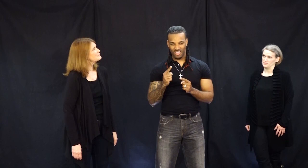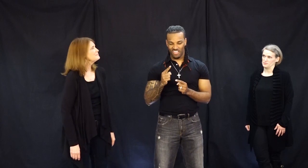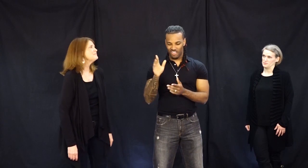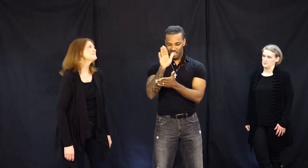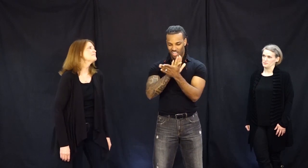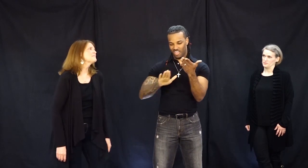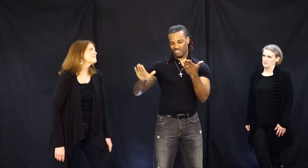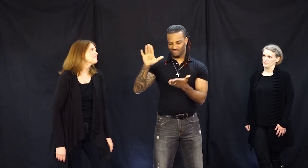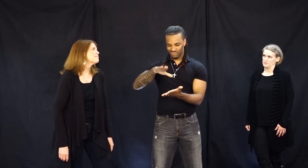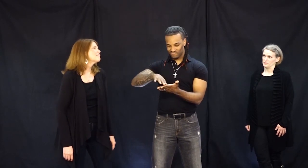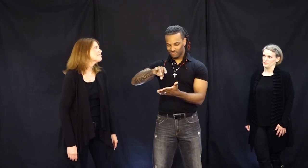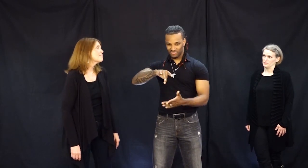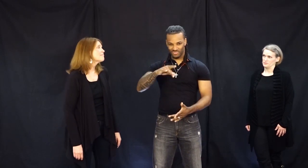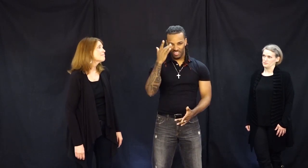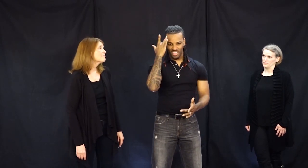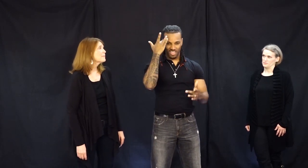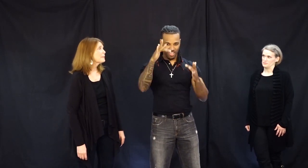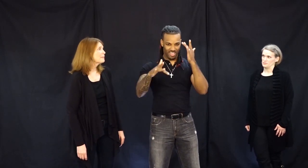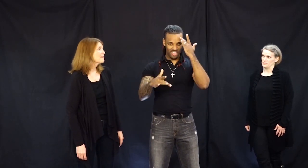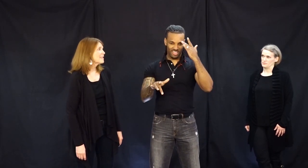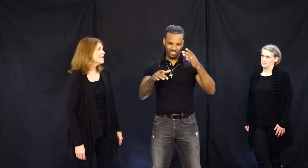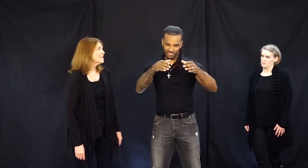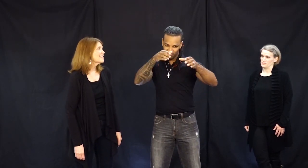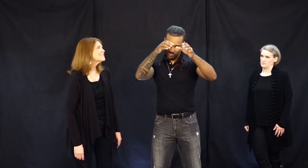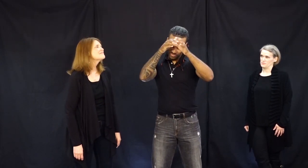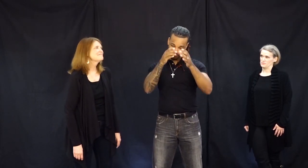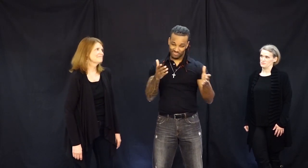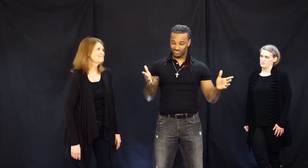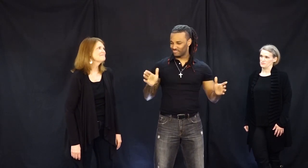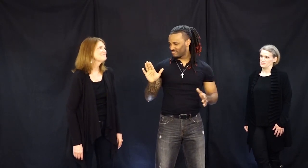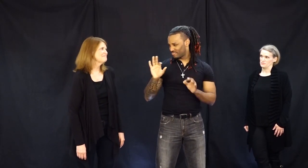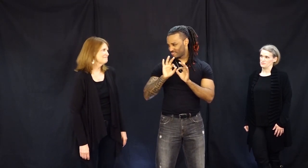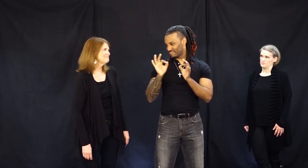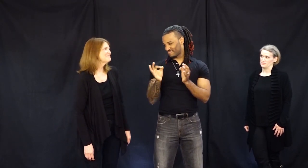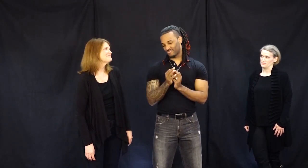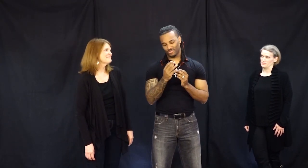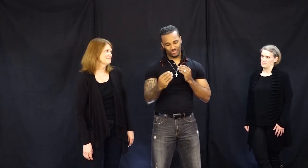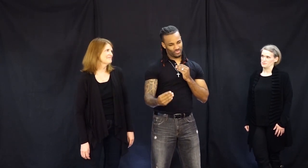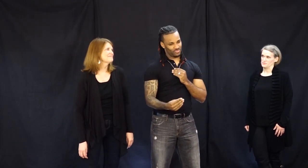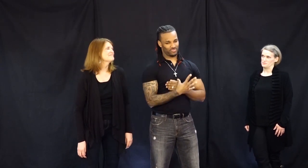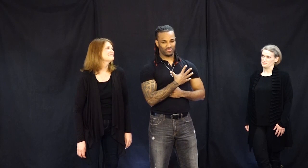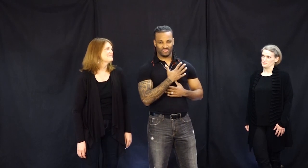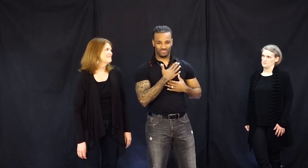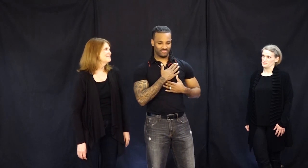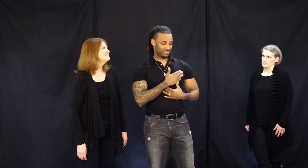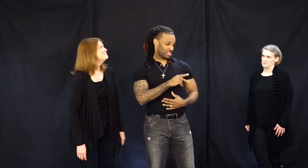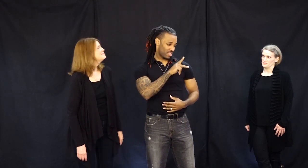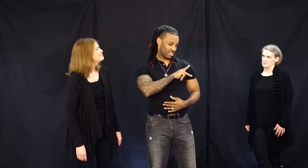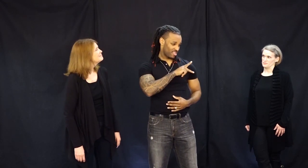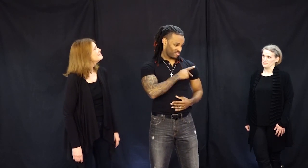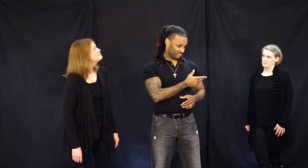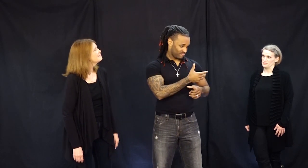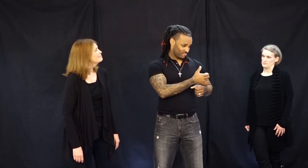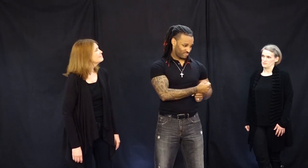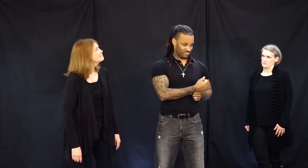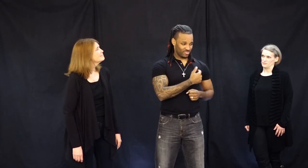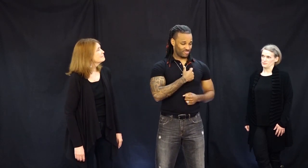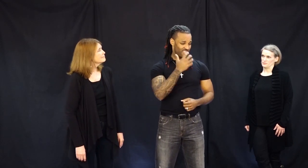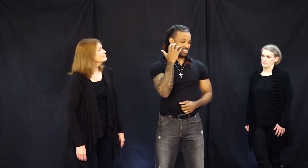pain, a couple of college credits and my top-notch brain. Insane, your family brings out a different side of me. Peggy confides in me,